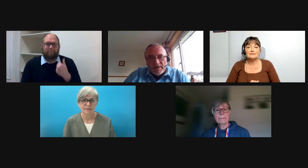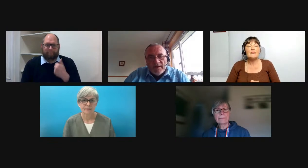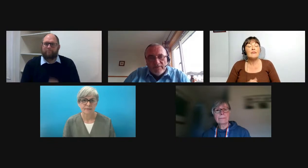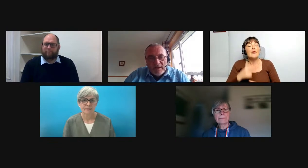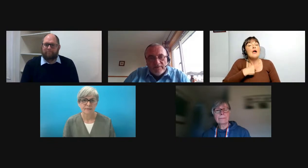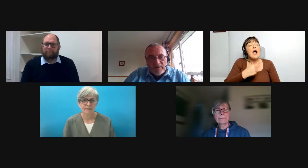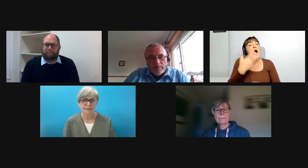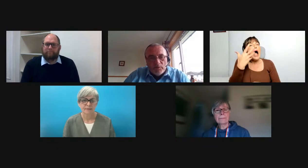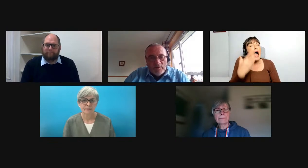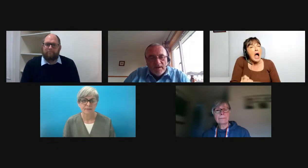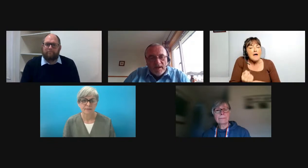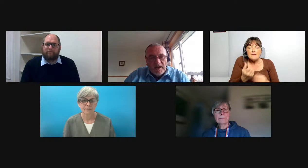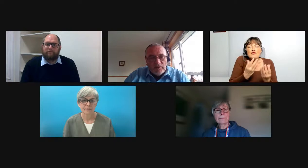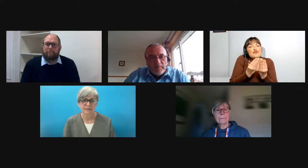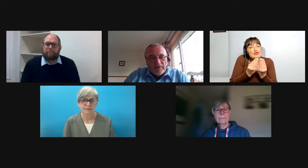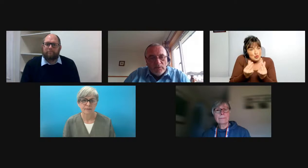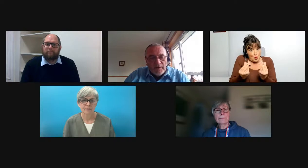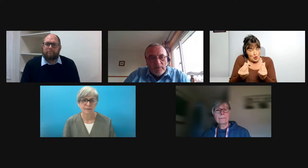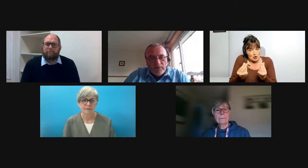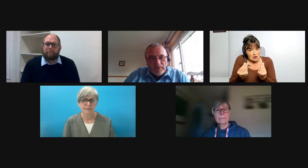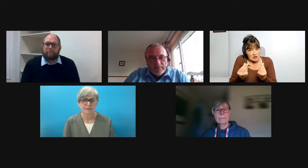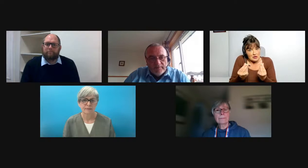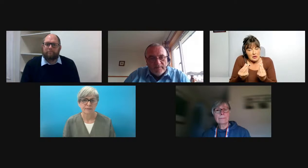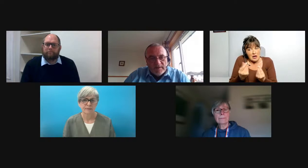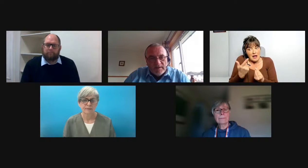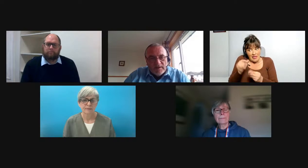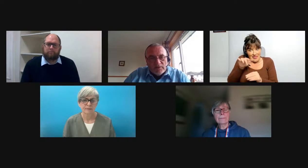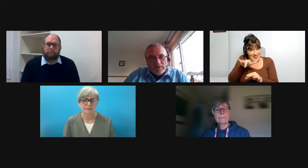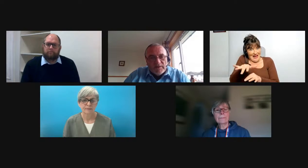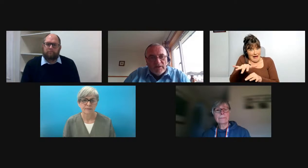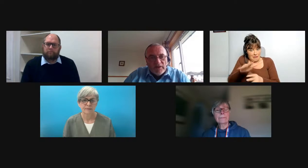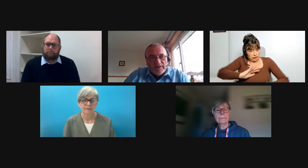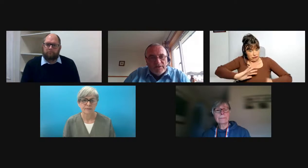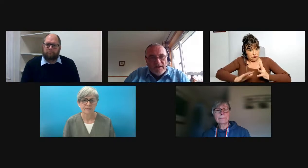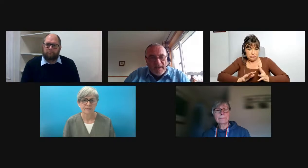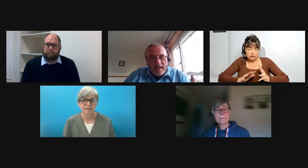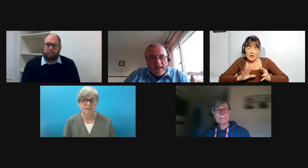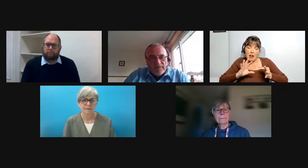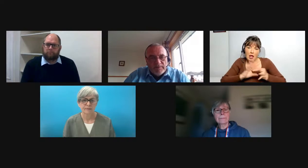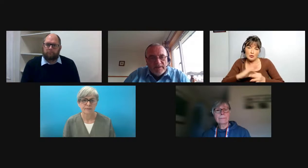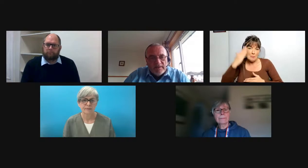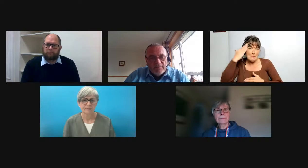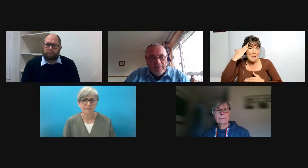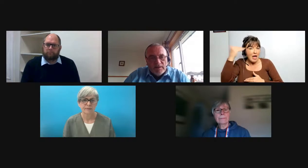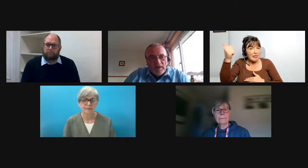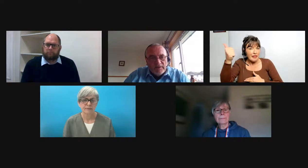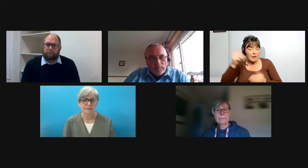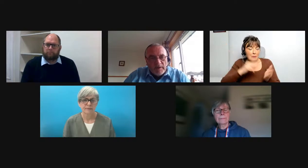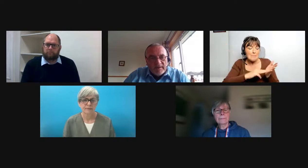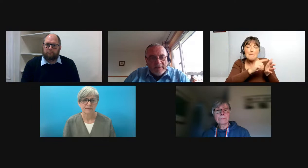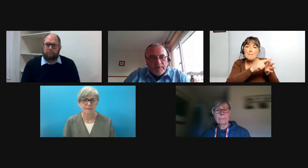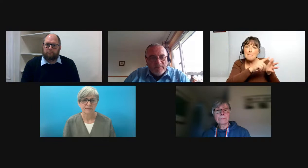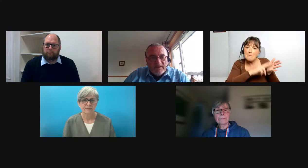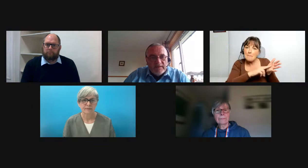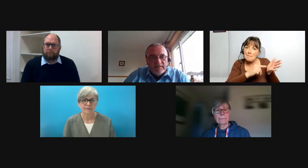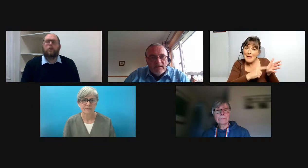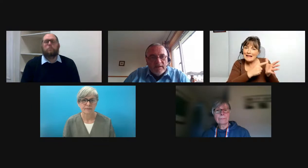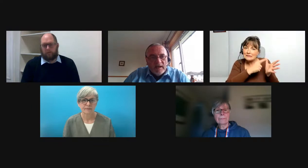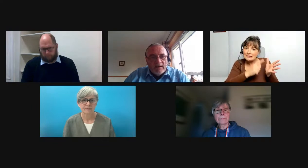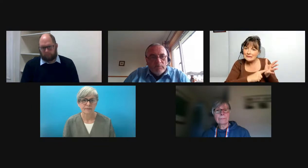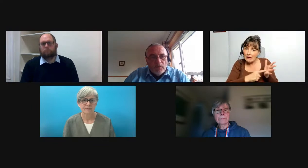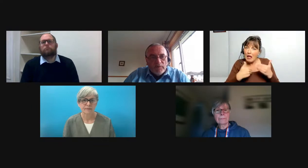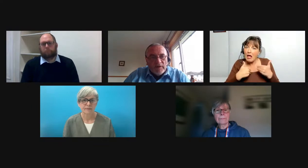resources which are available are on mental health. So I would encourage everybody, and there'll be a link